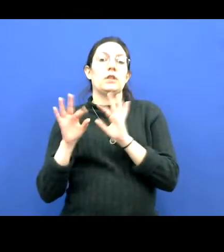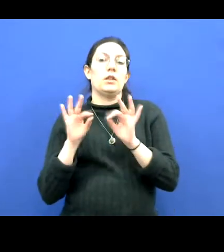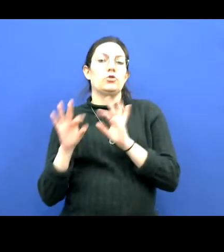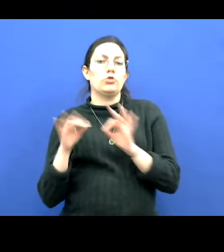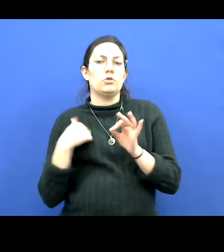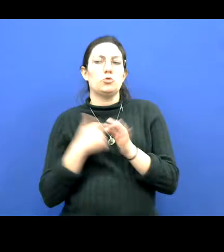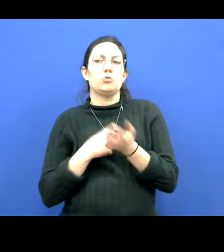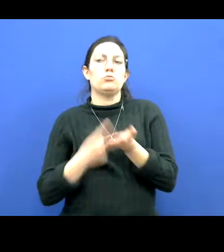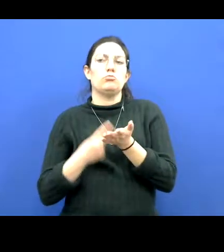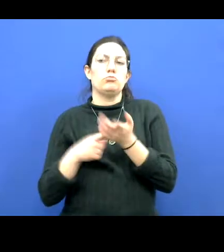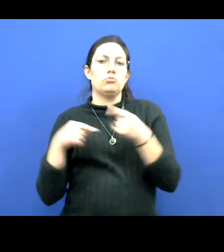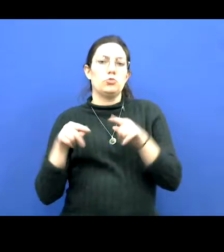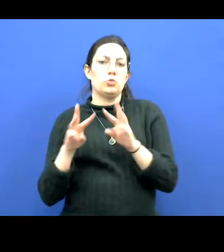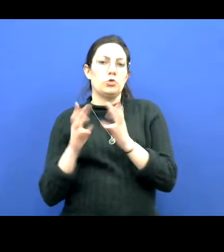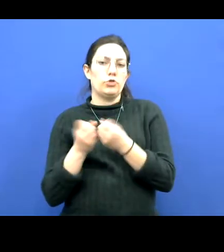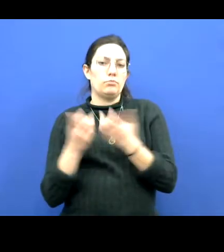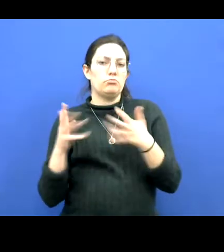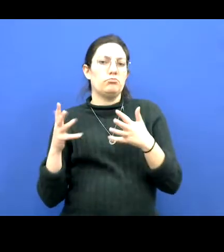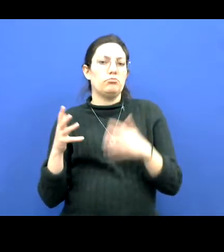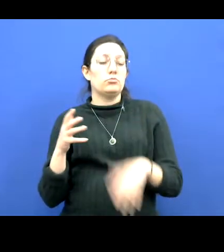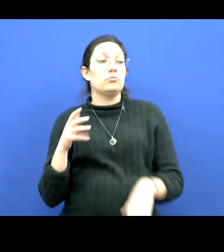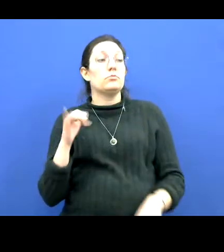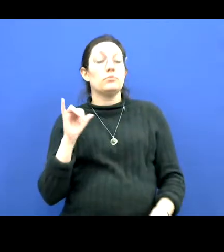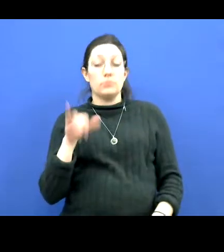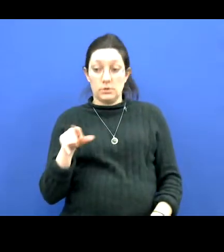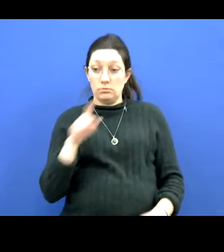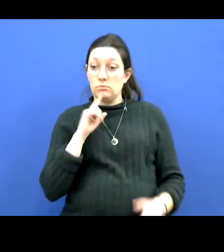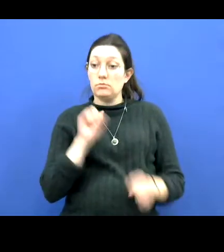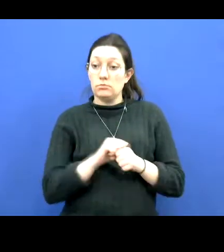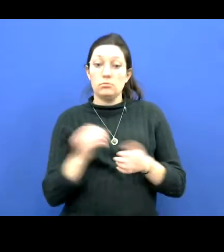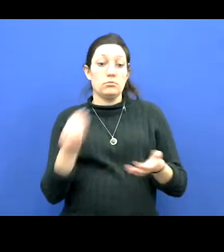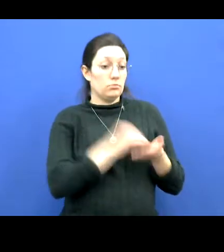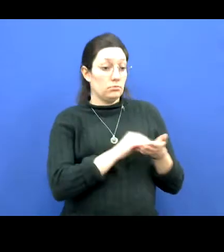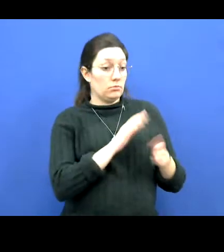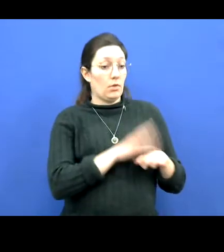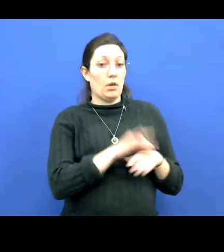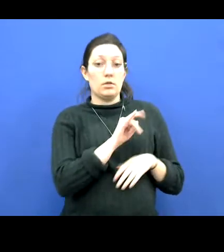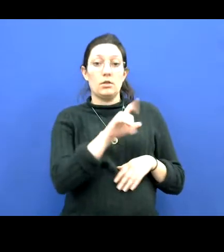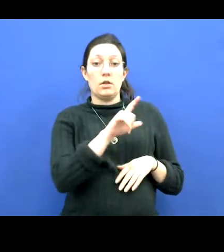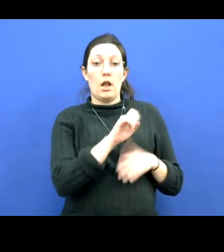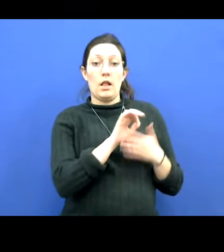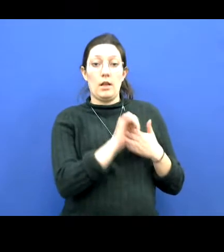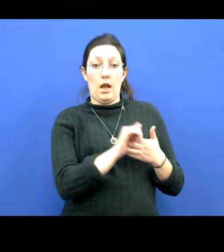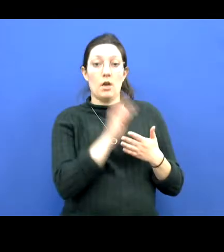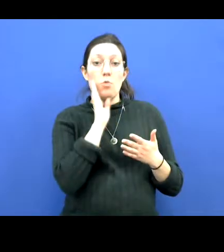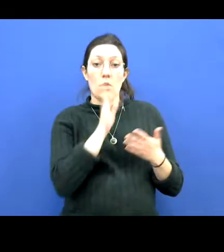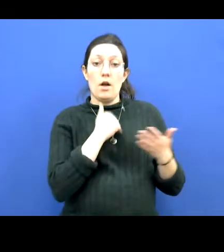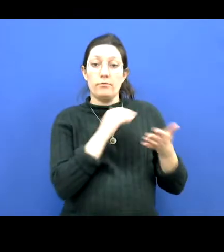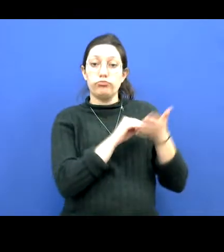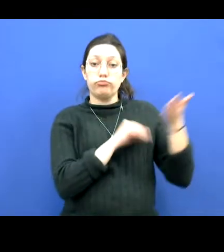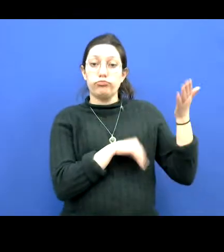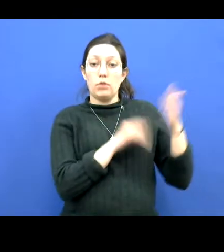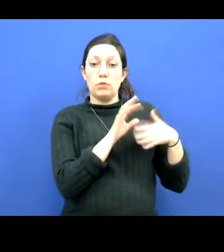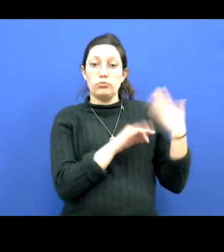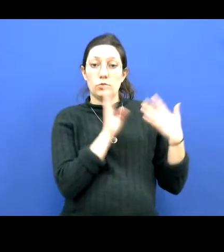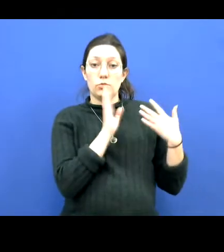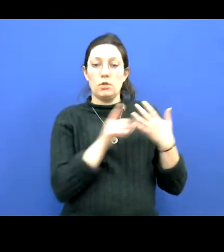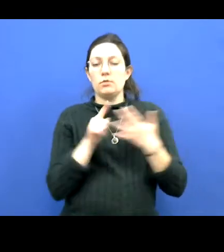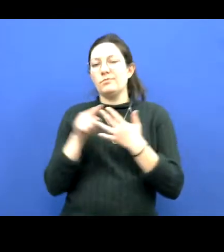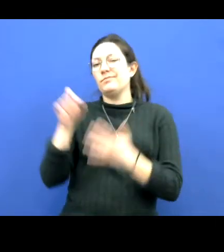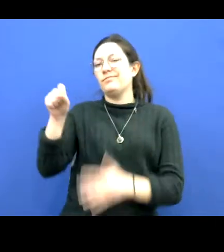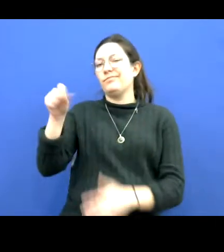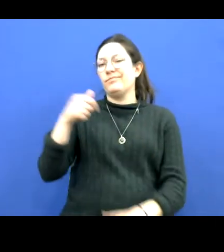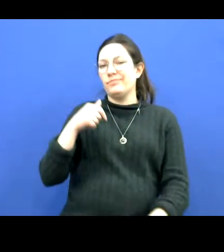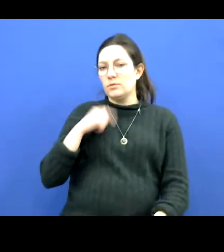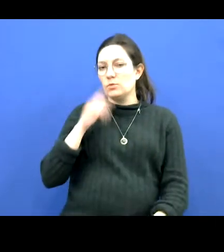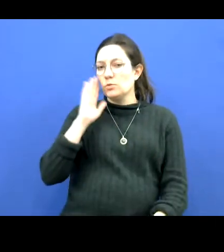workshop. When it actually goes into the style guide, there will be those options for people to look at, right? Yes. Yeah. So I put the two together.